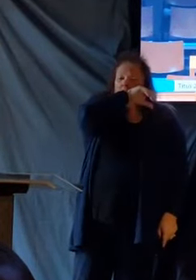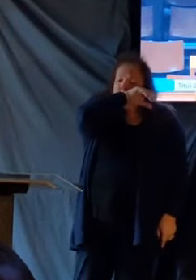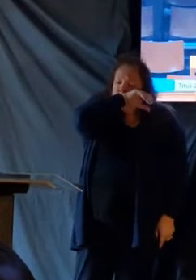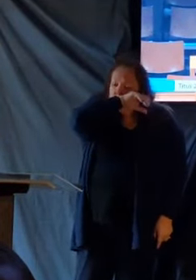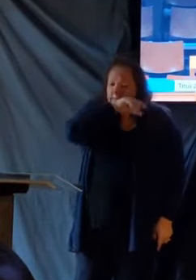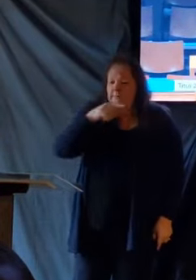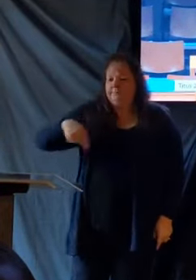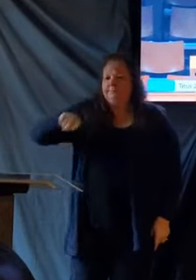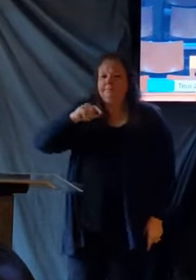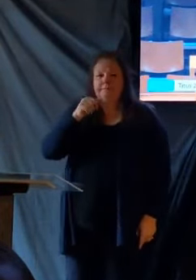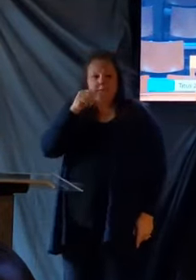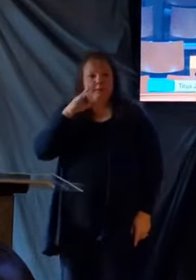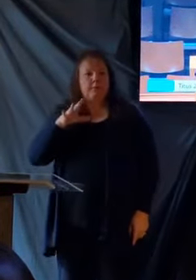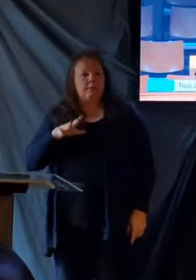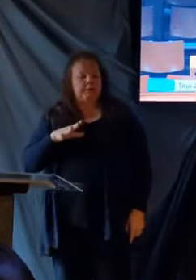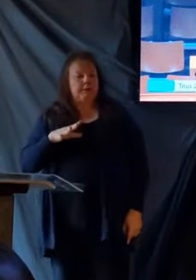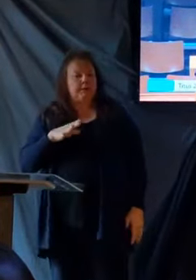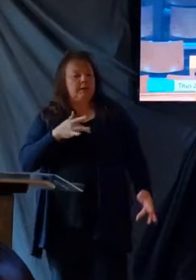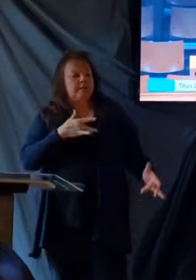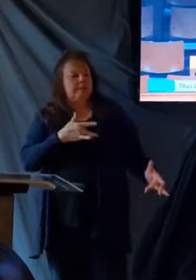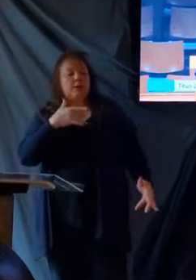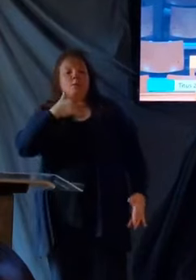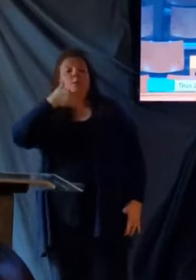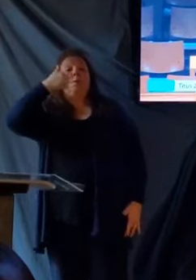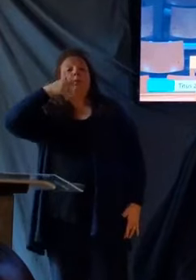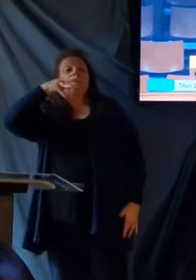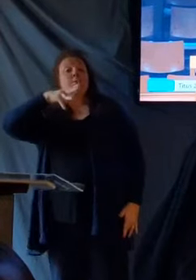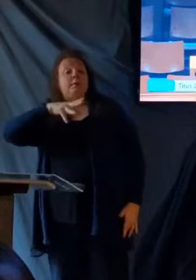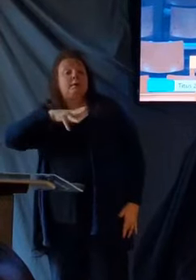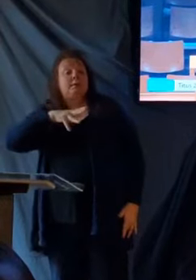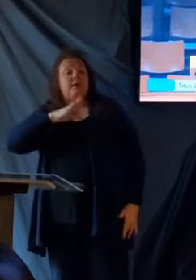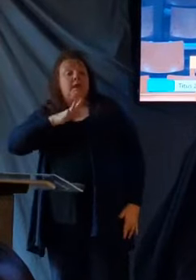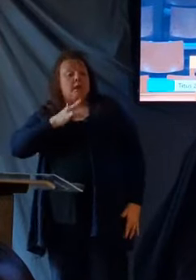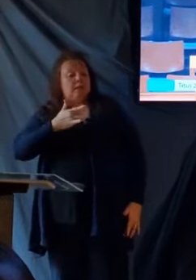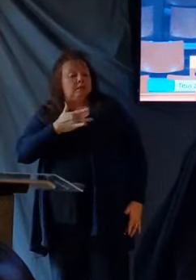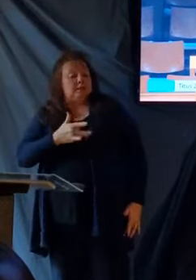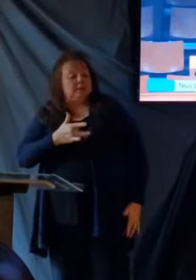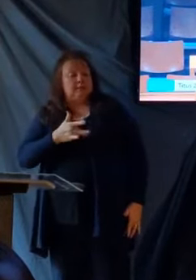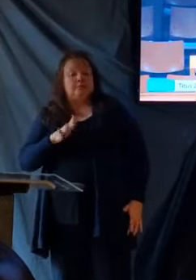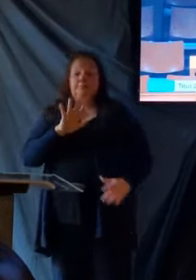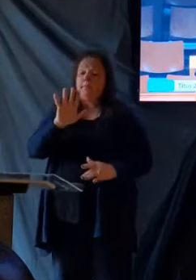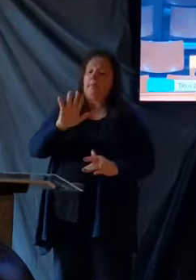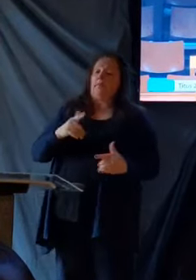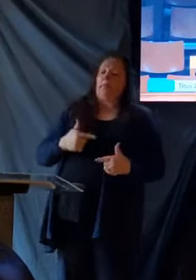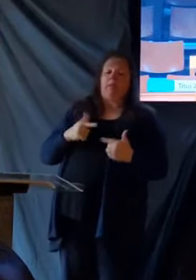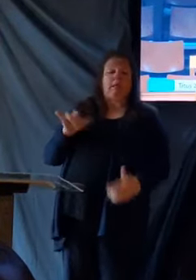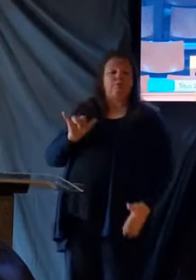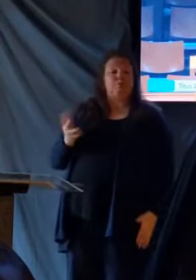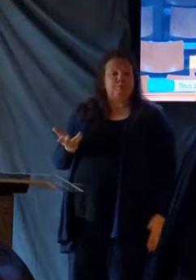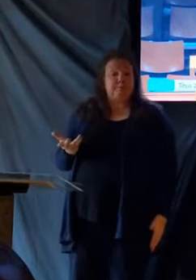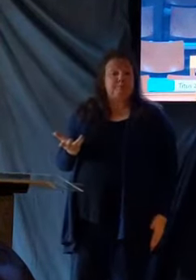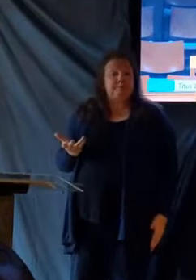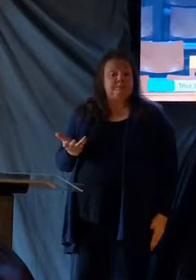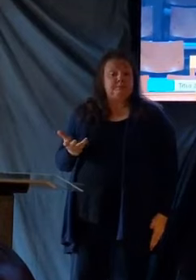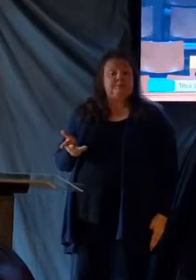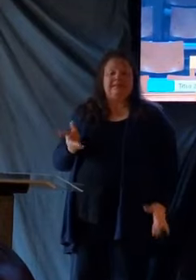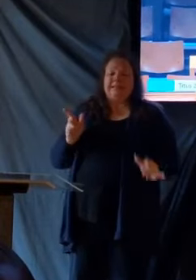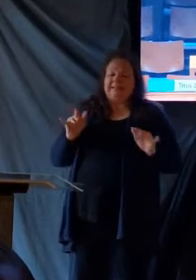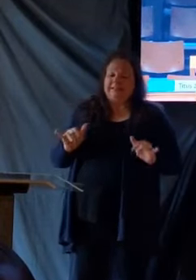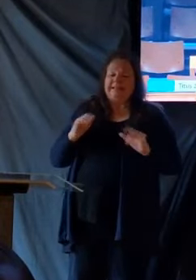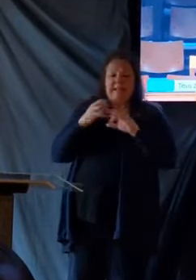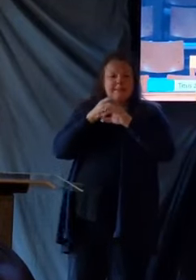women, female, but older women. Godly characteristics are to be true of them as well. Because it's the